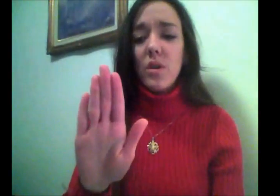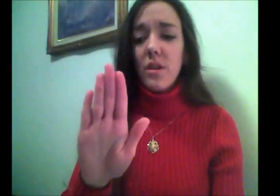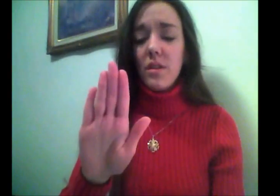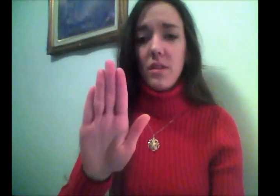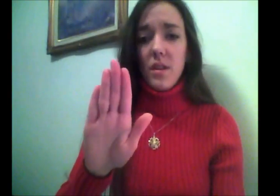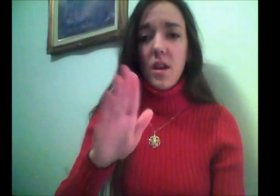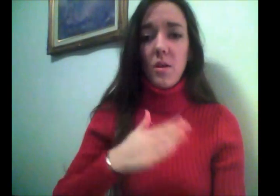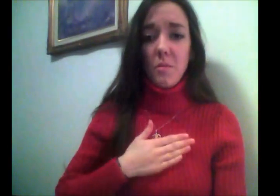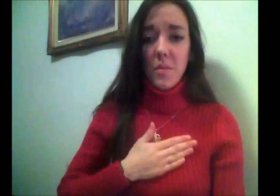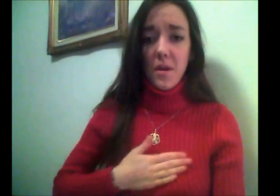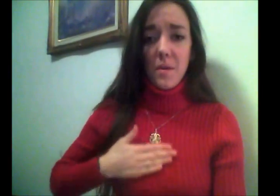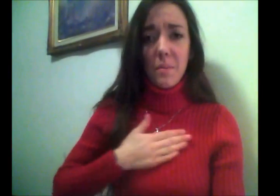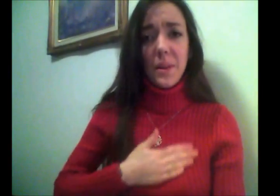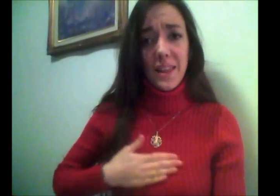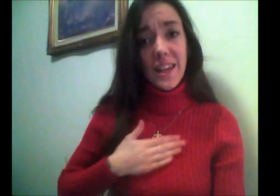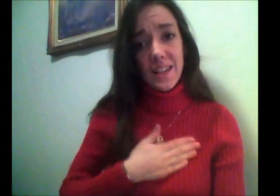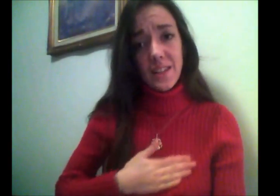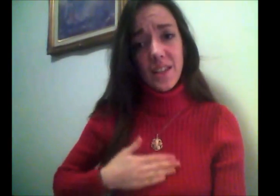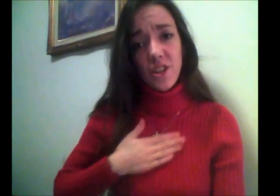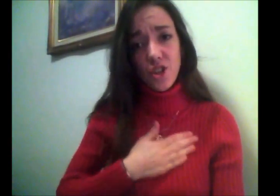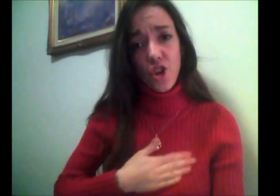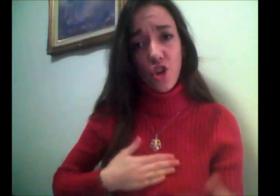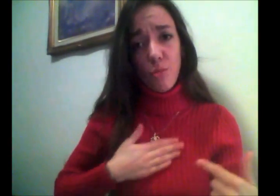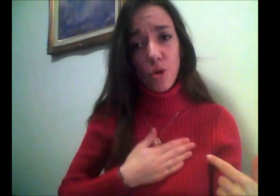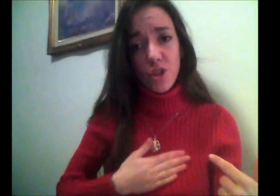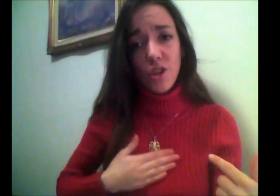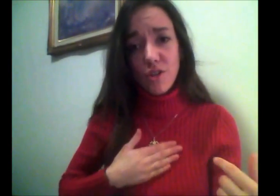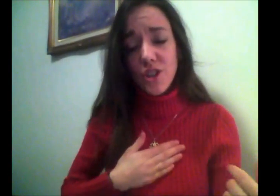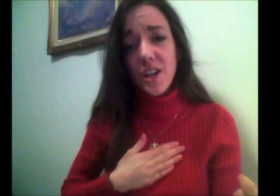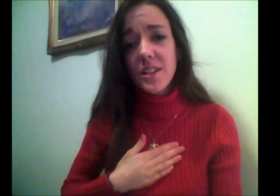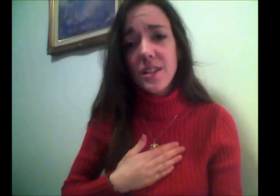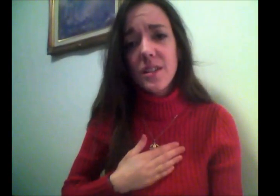with please in a circular motion on your chest.